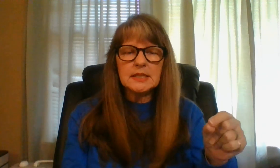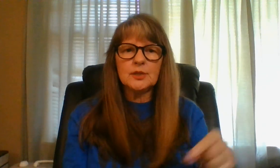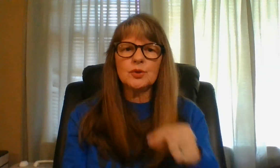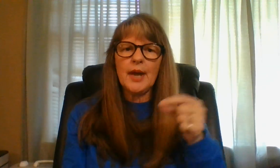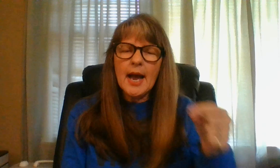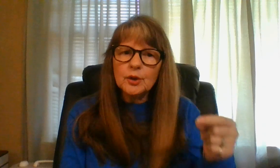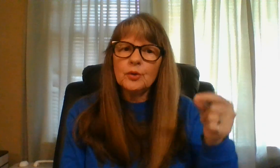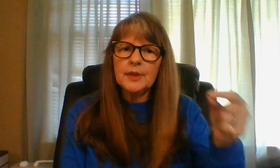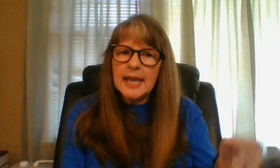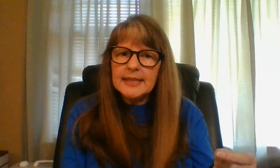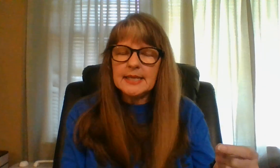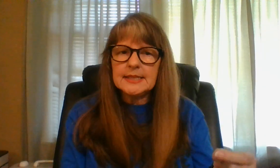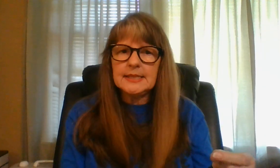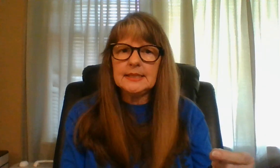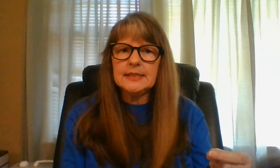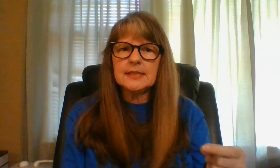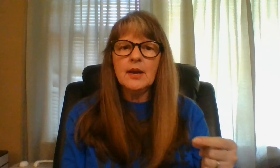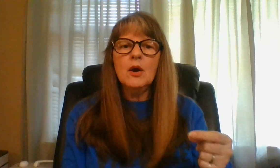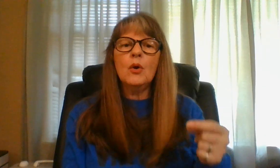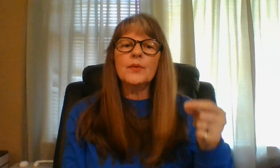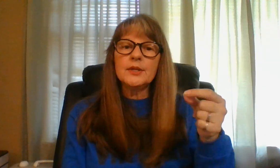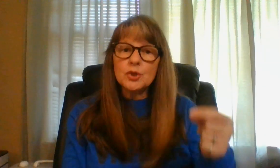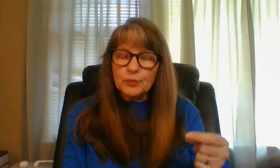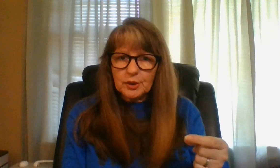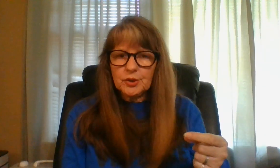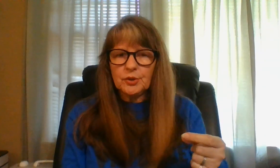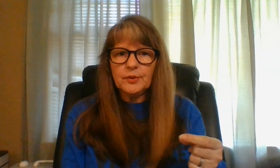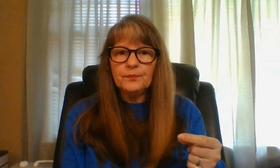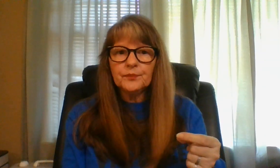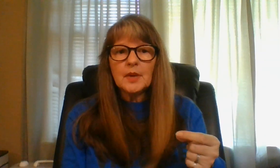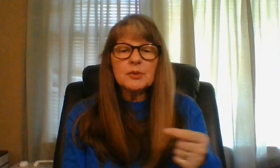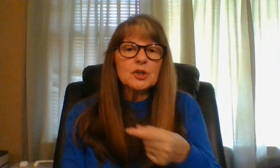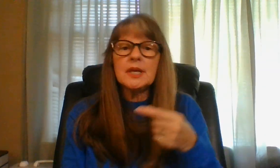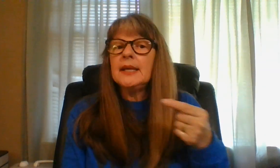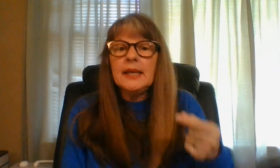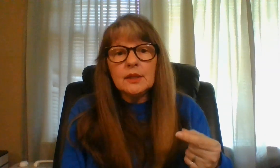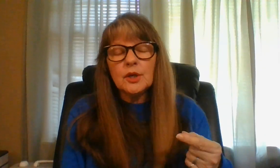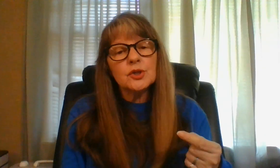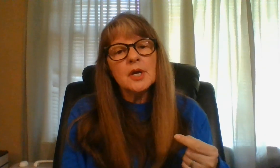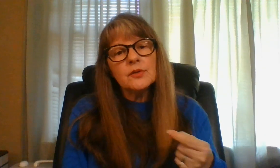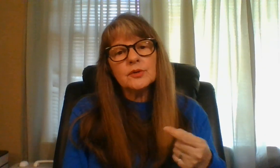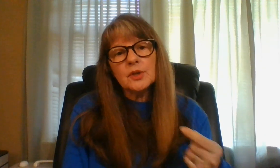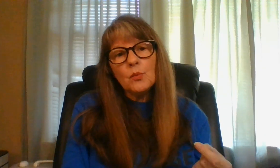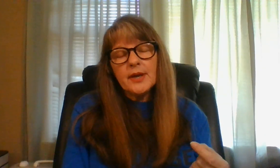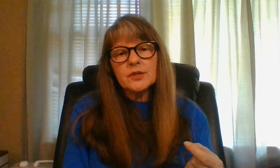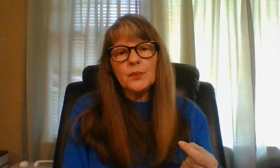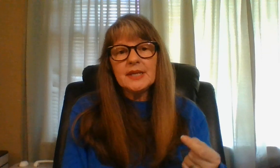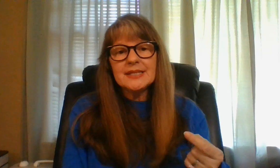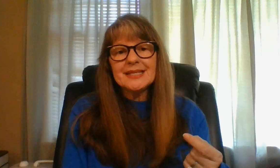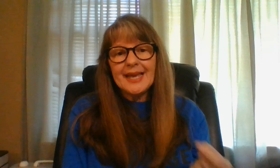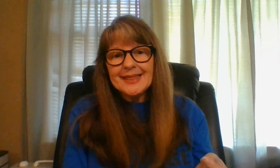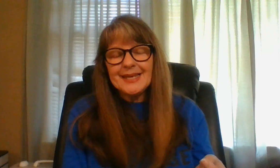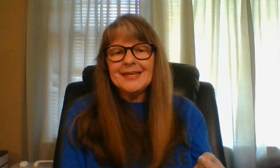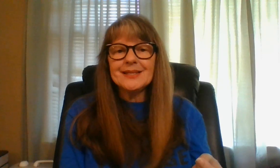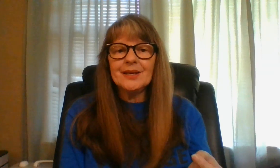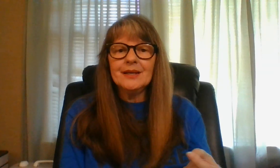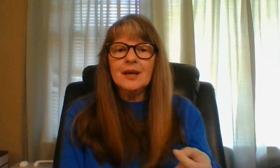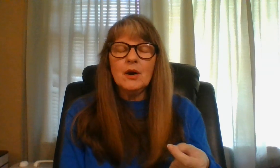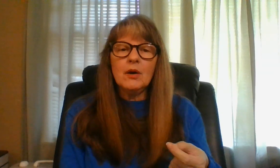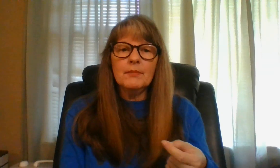sentence or how to create that sentence or that structure. But just like English, there's some ways that we can say things that are